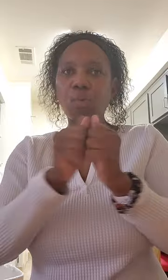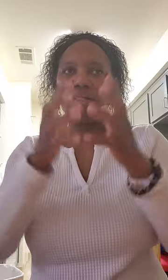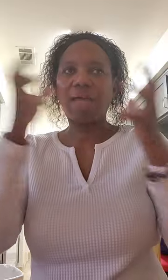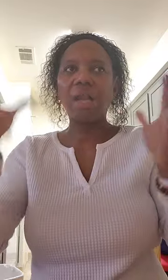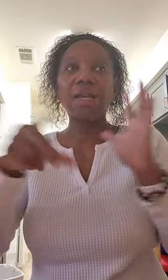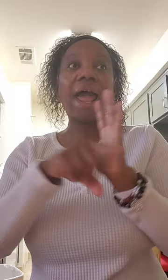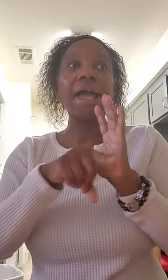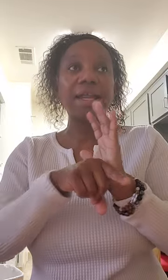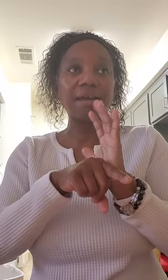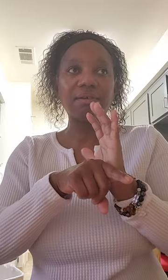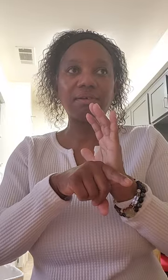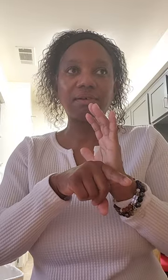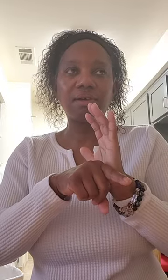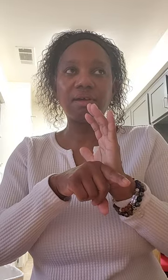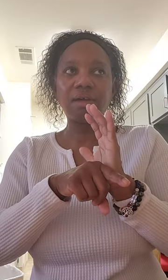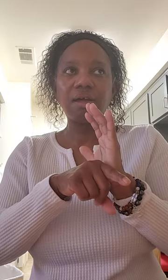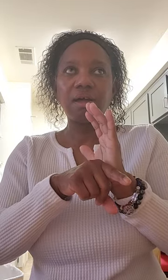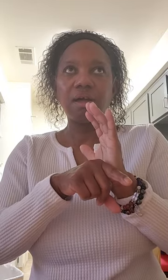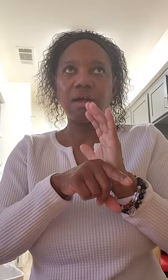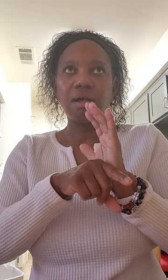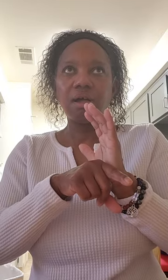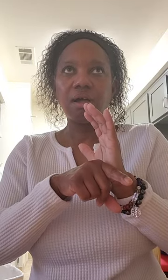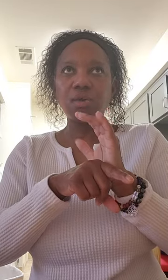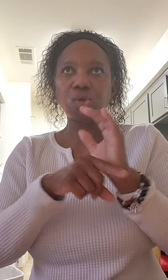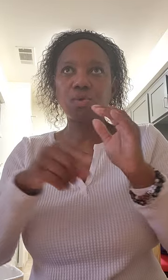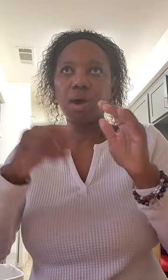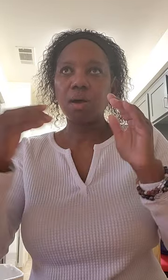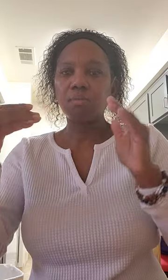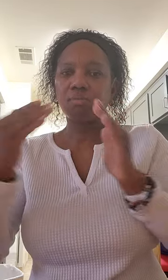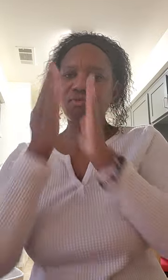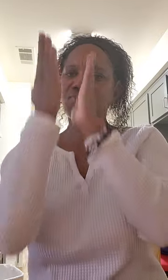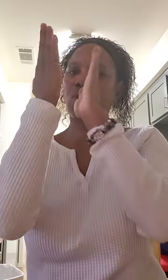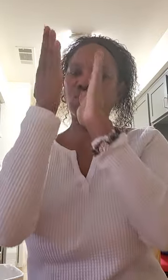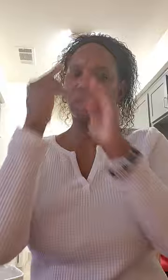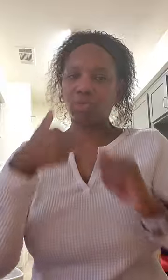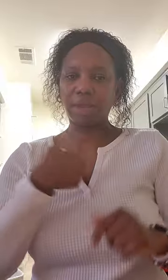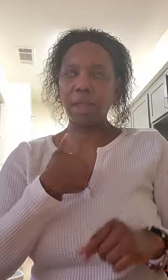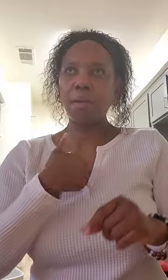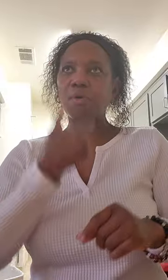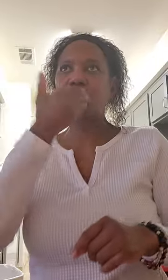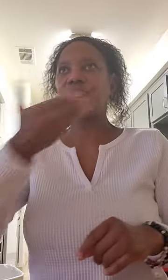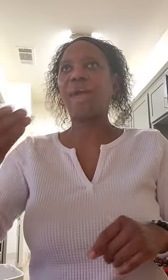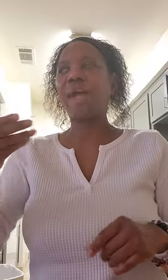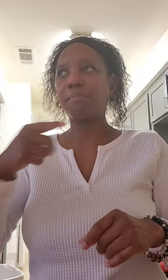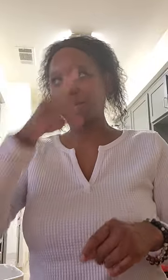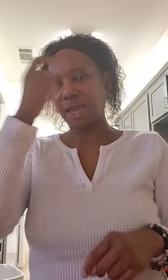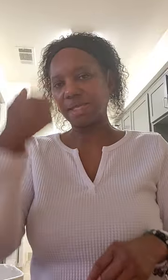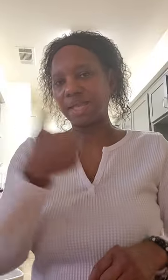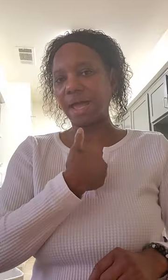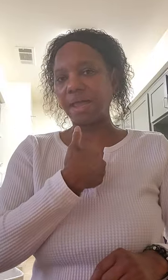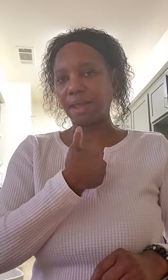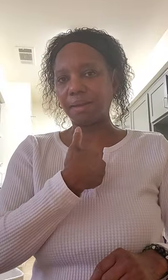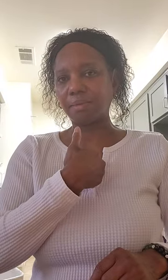with a lot of negative um approaching to me the good thing because I am